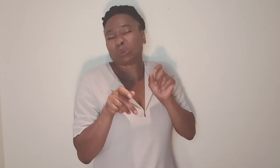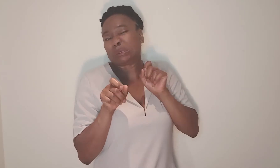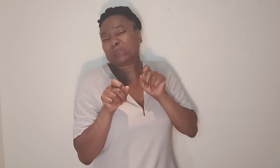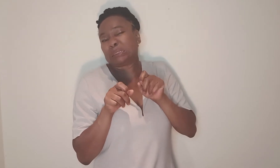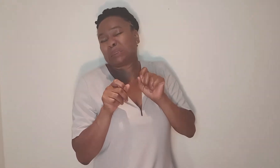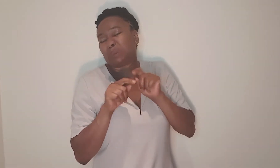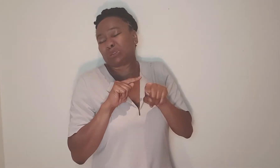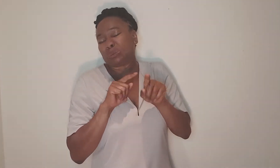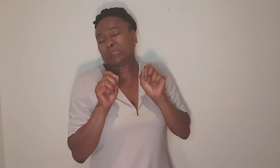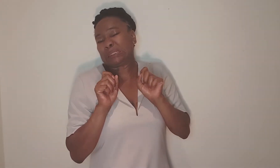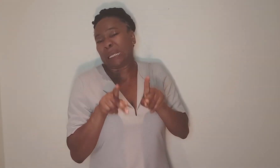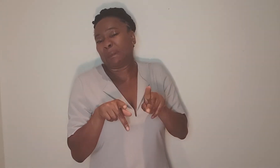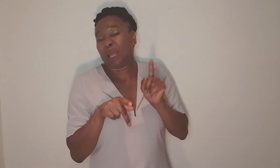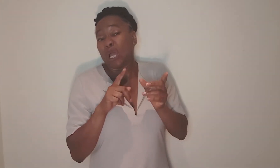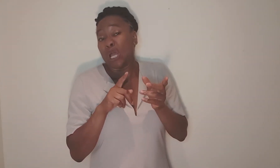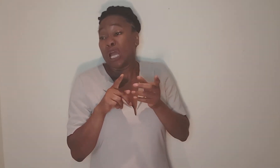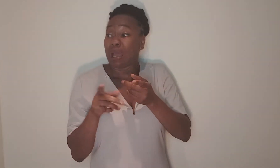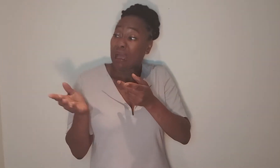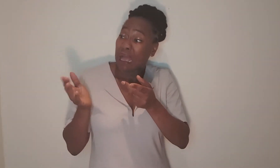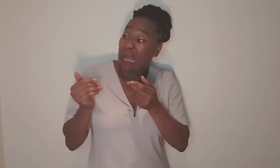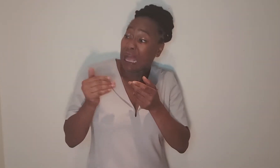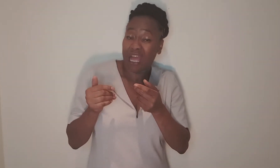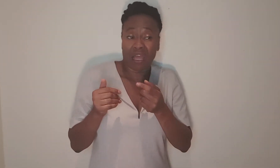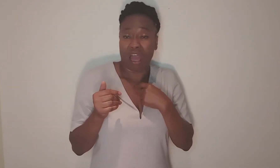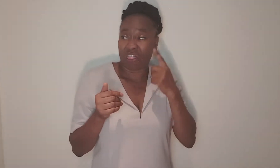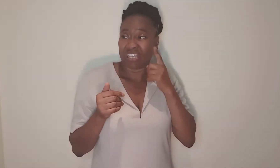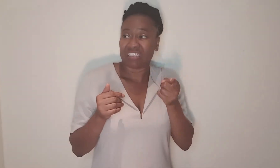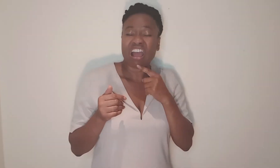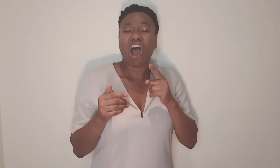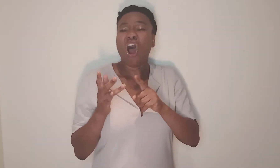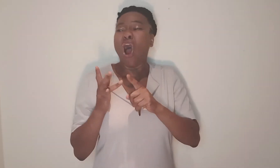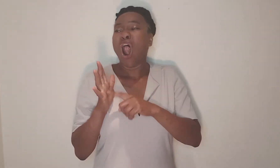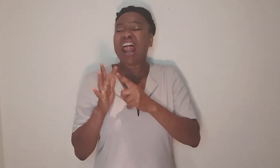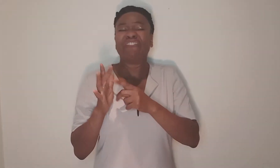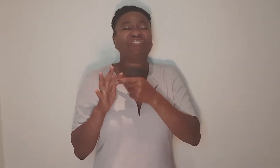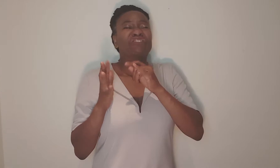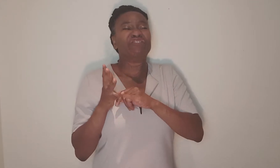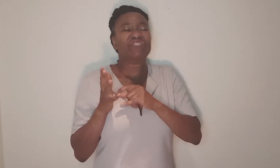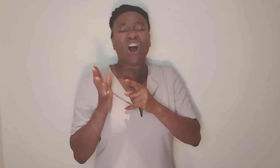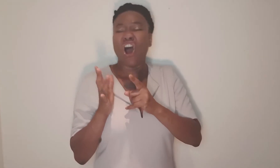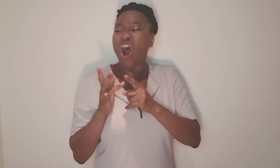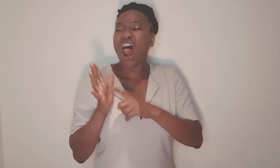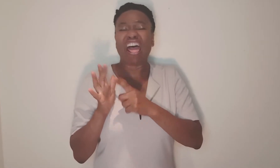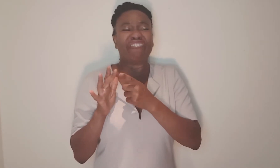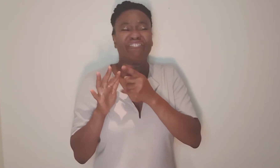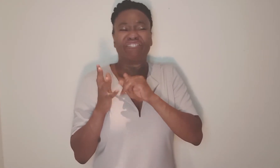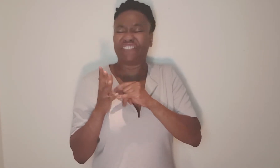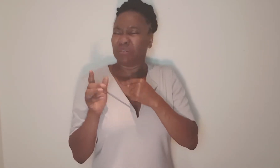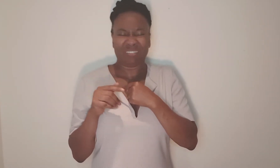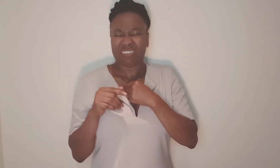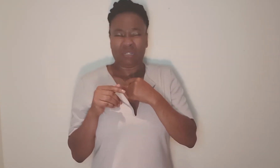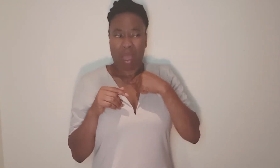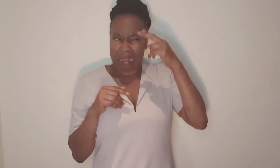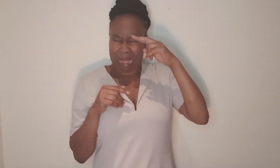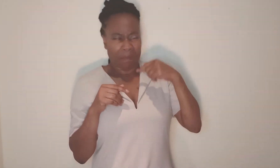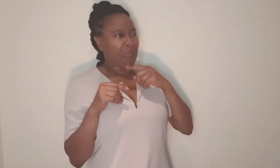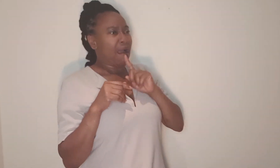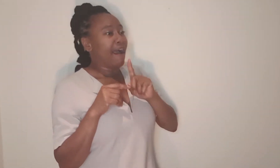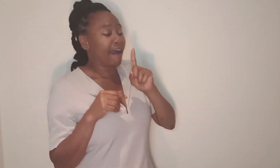over, at least I think he was calling me over, because he was shouting, "Olives! Olives!" So I went over and he looked so